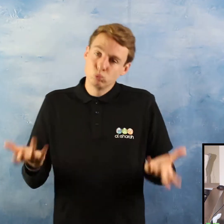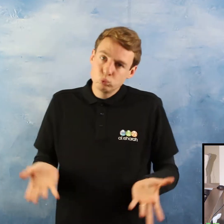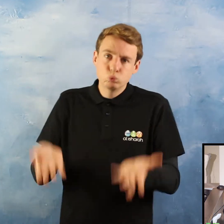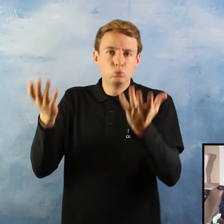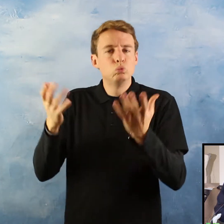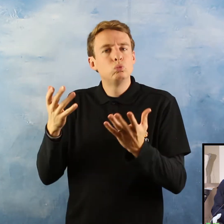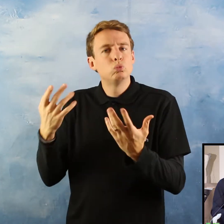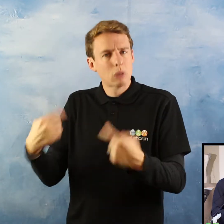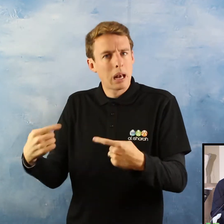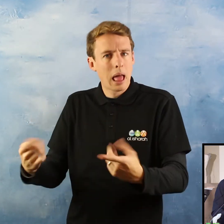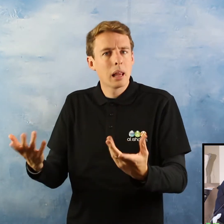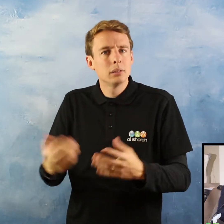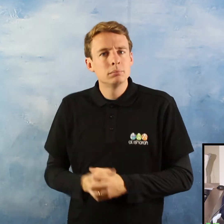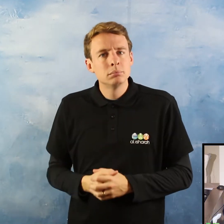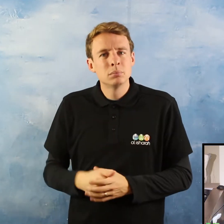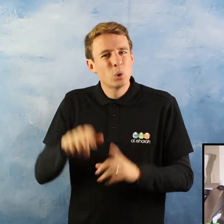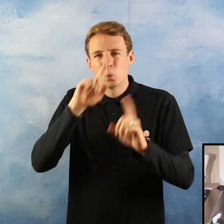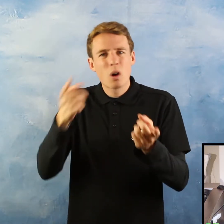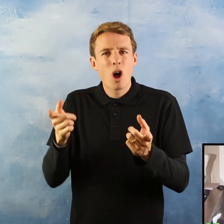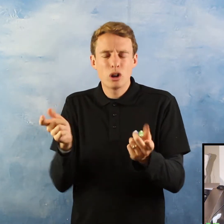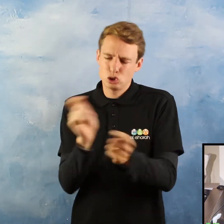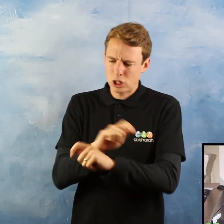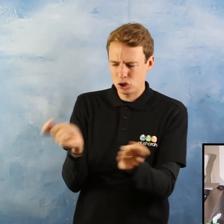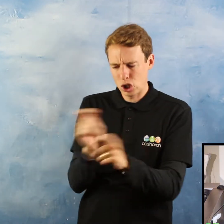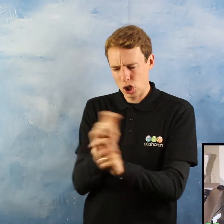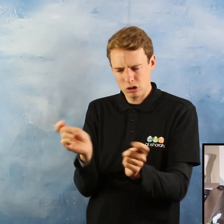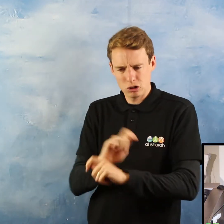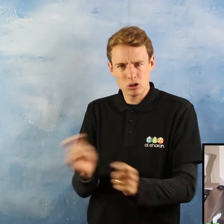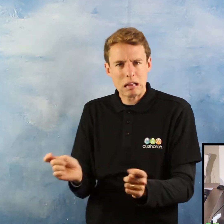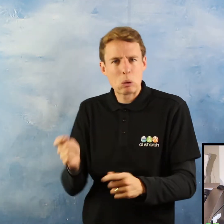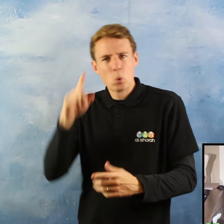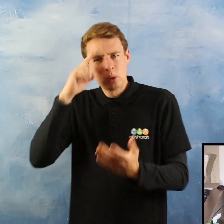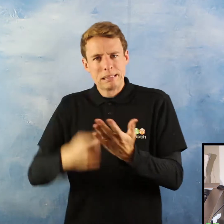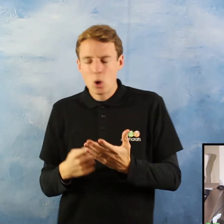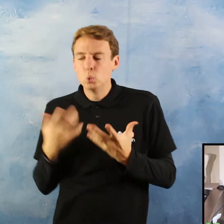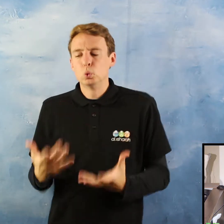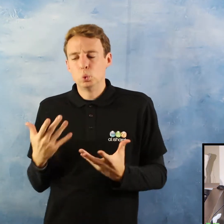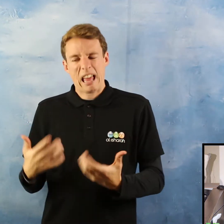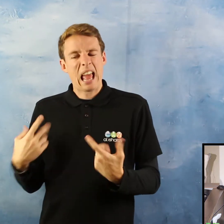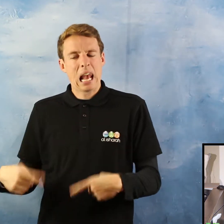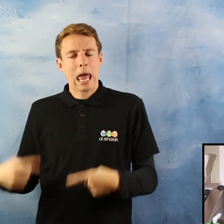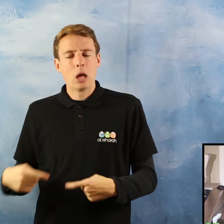it willy-nilly, something, and today is halal, another day is haram. People cannot do that.